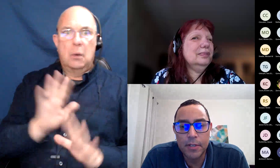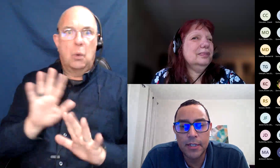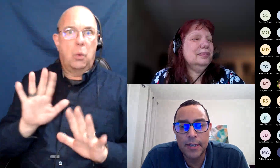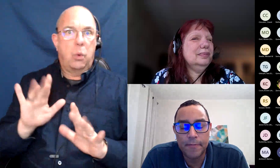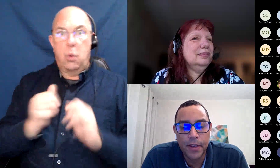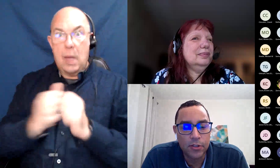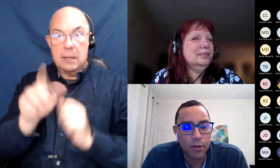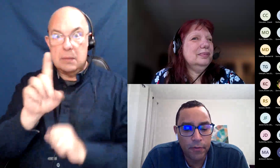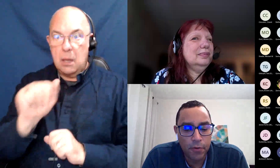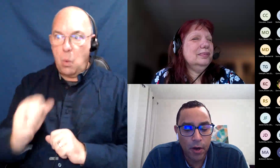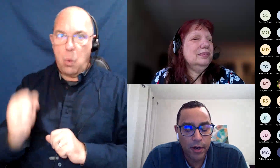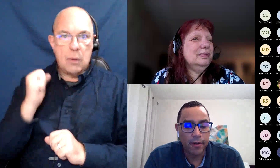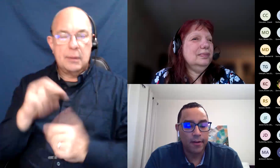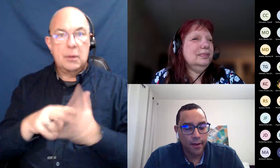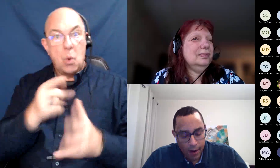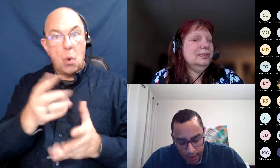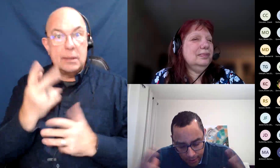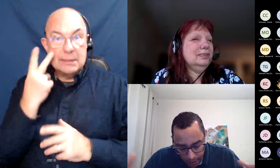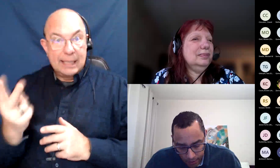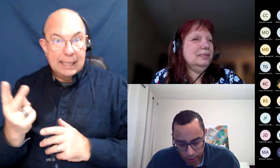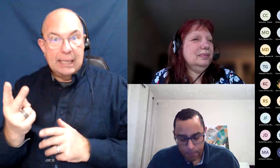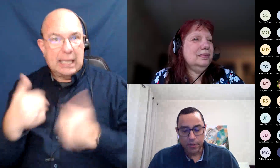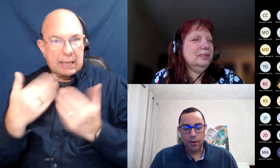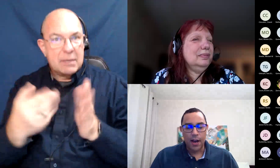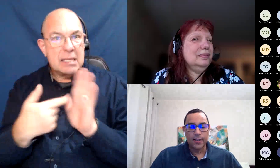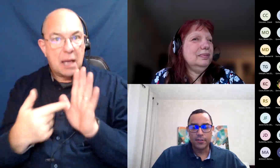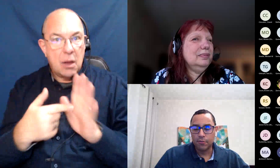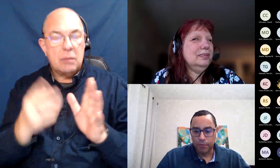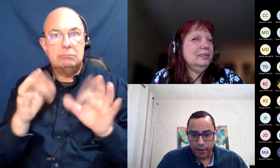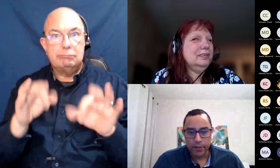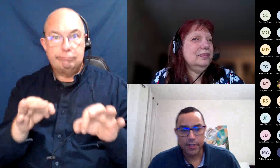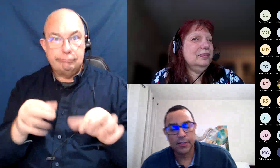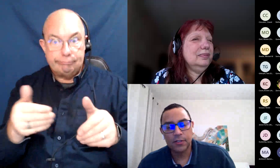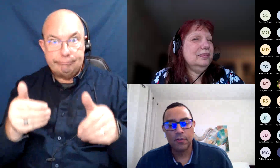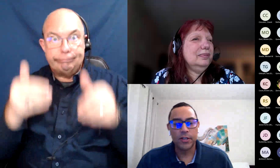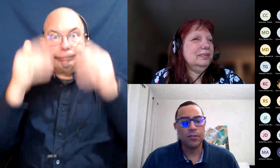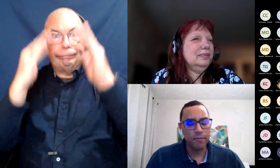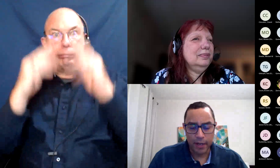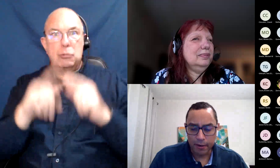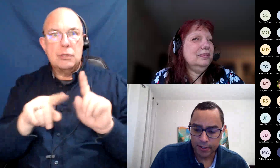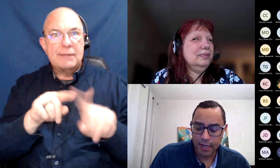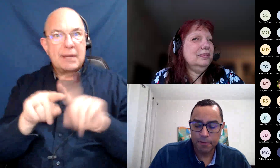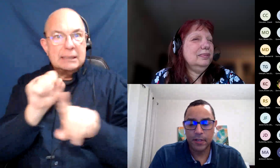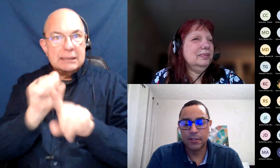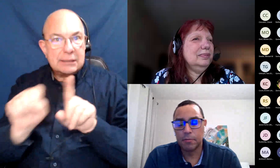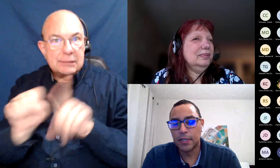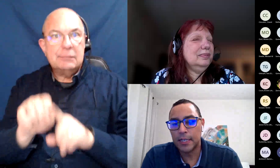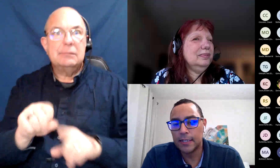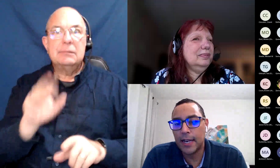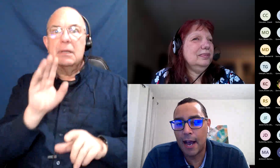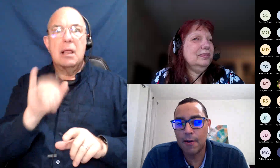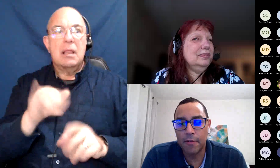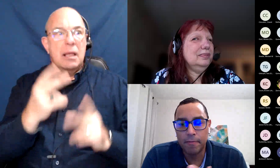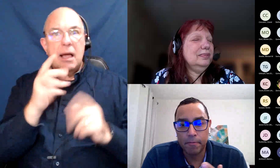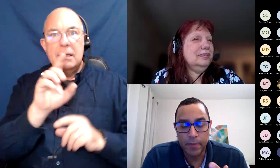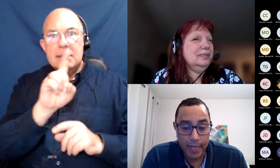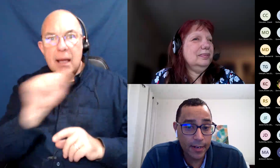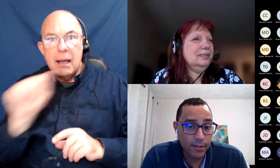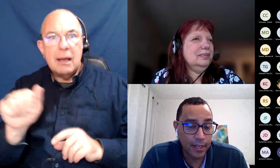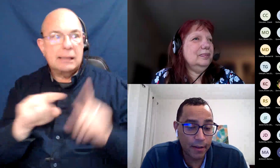with disability. So if you want to open your eyes to various situations, various type of disabilities, and